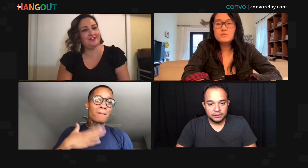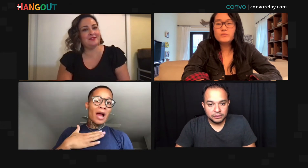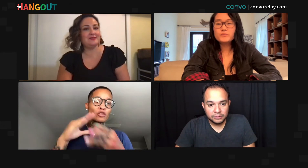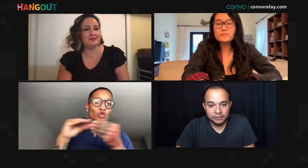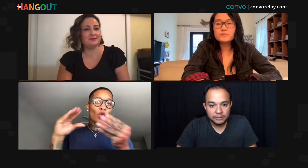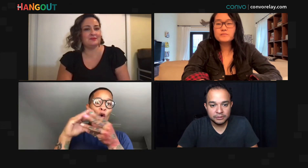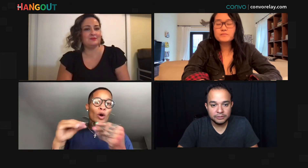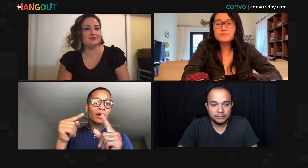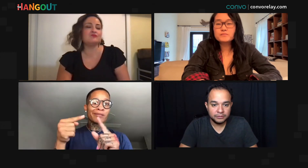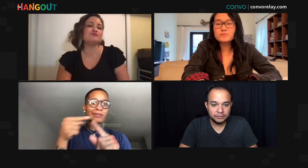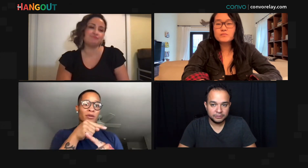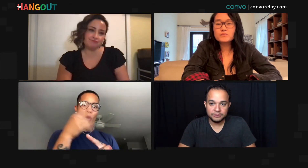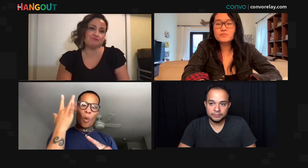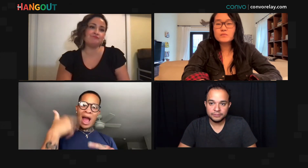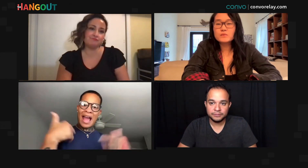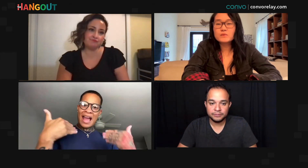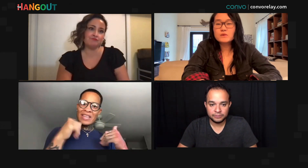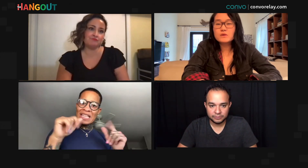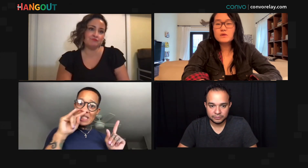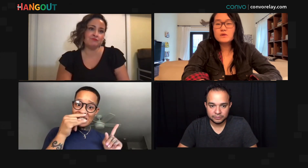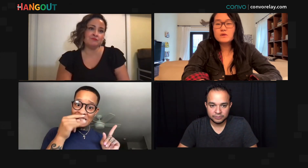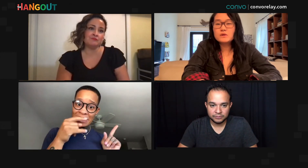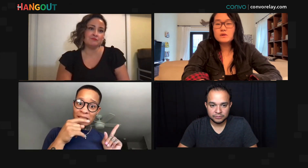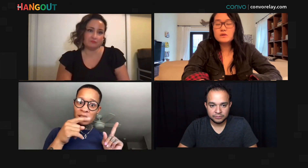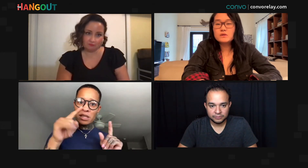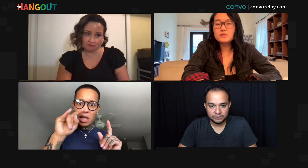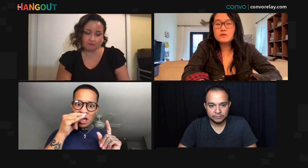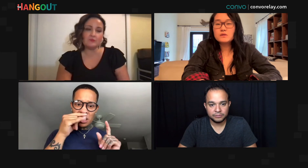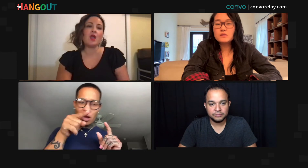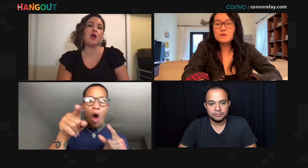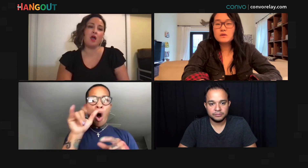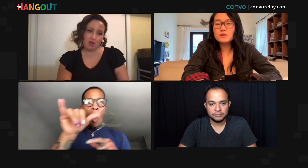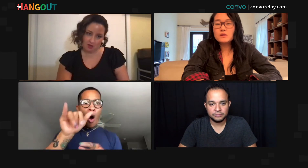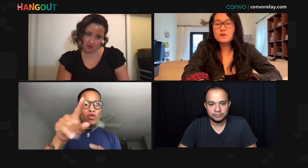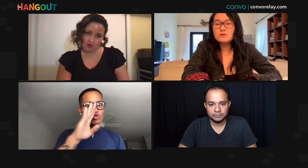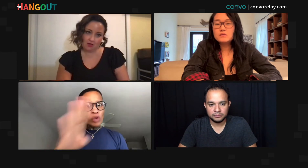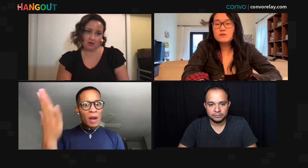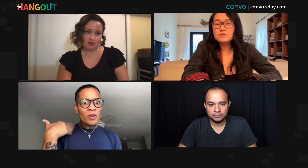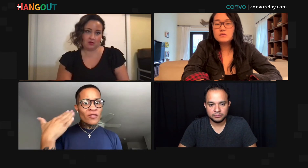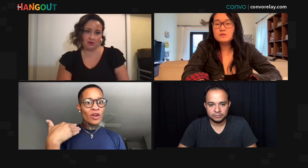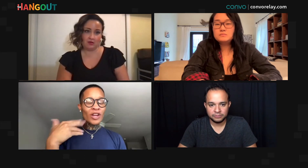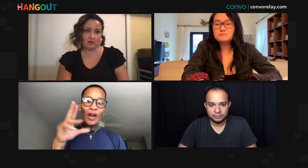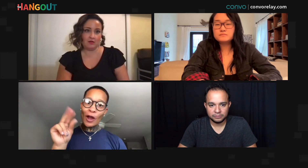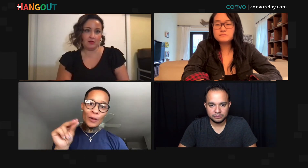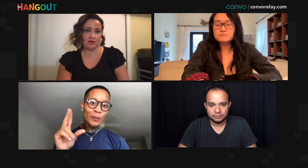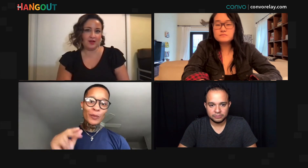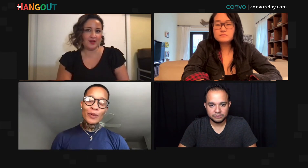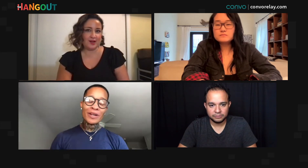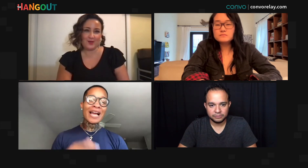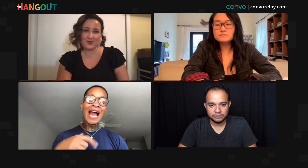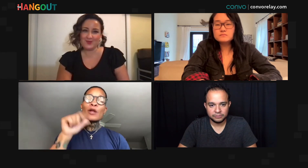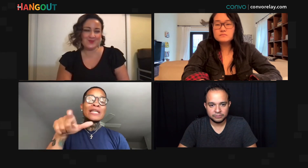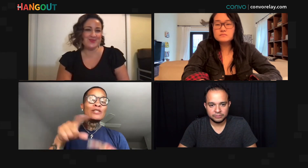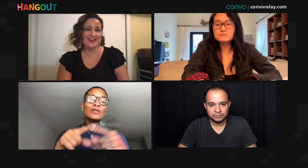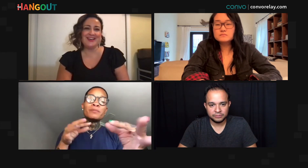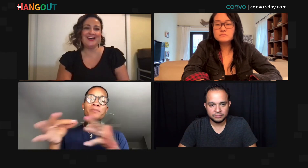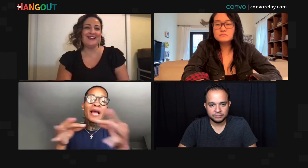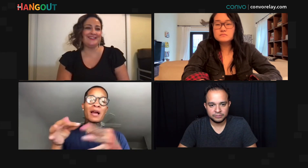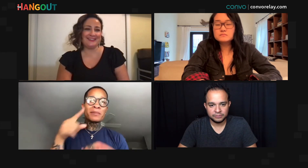And this is Dre. Look, I know people don't know my story and why I have a kid and they think I have a kid and they're like, "Oh, you used to be straight." And I'm like, "No, you